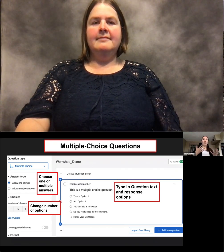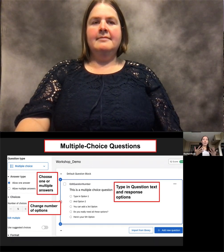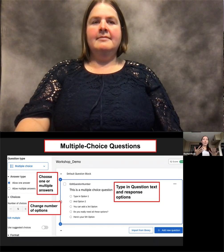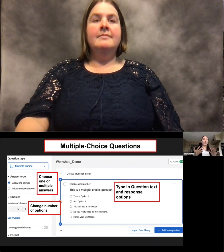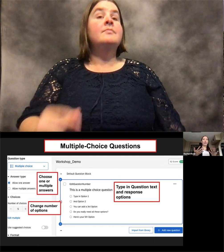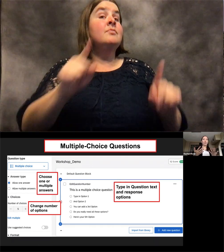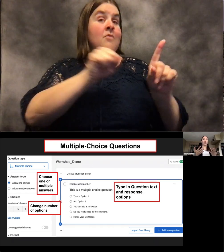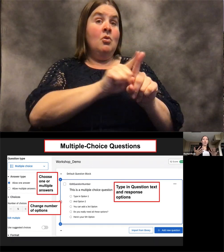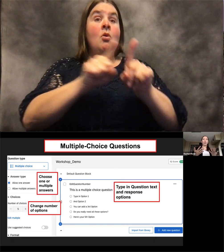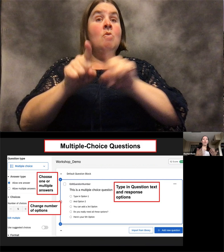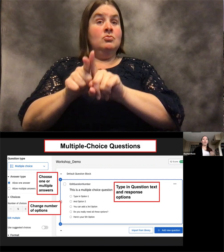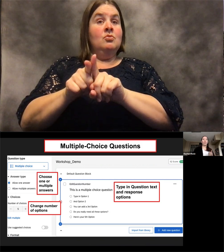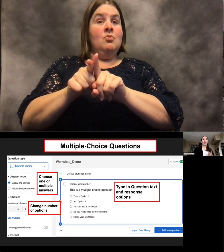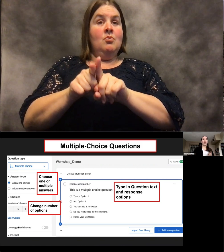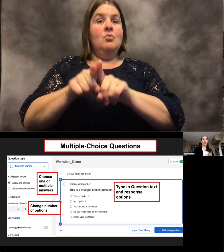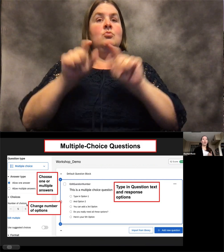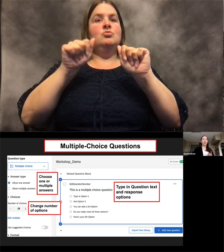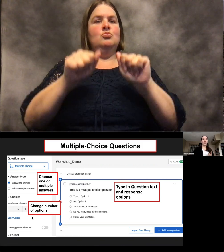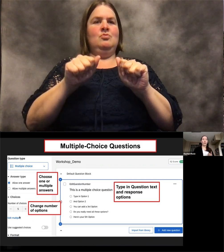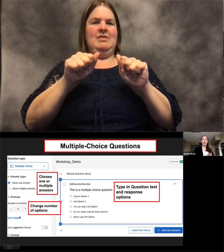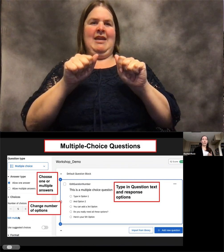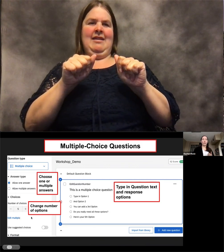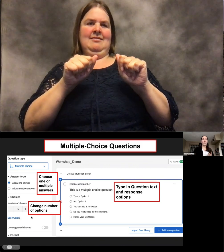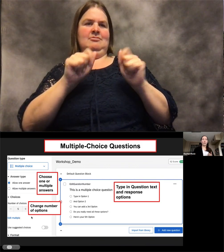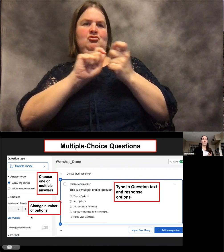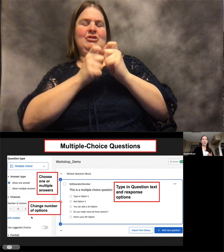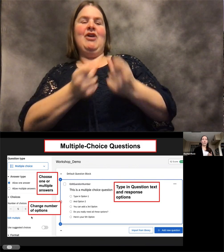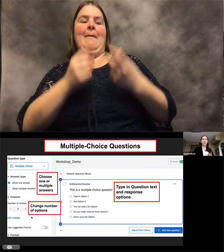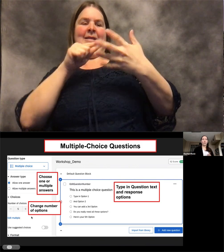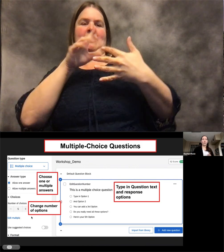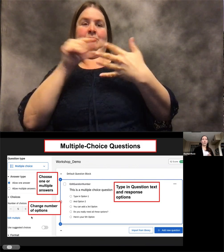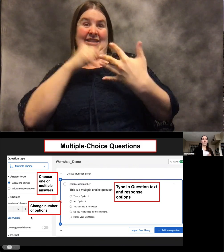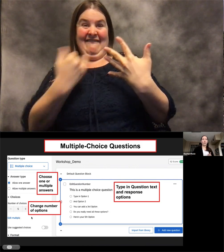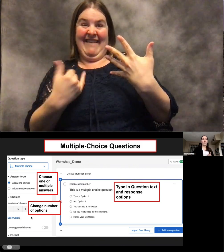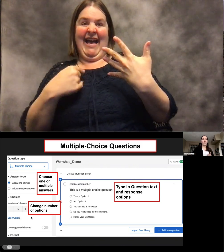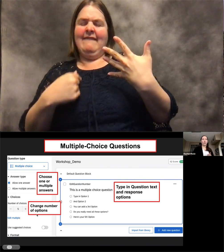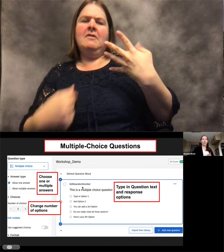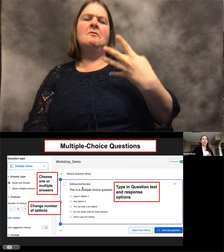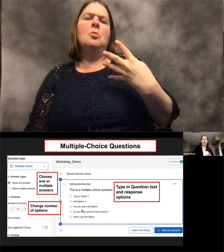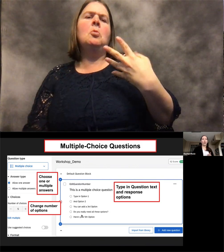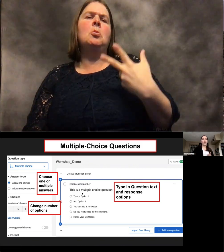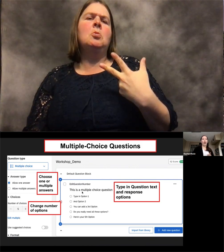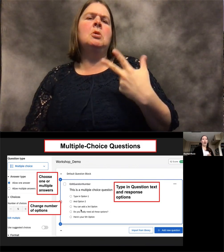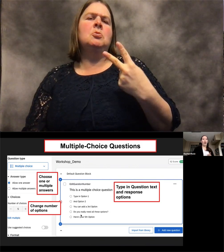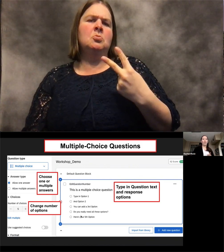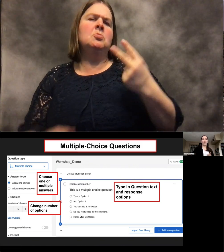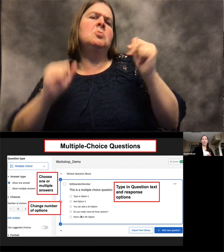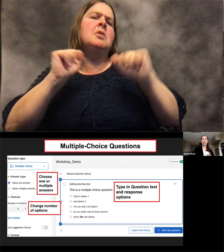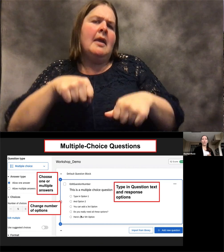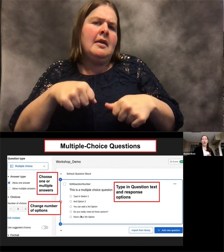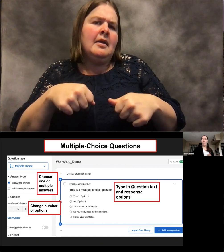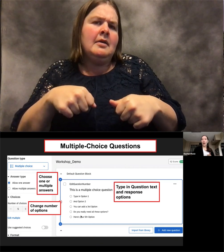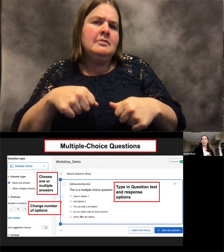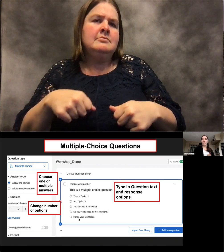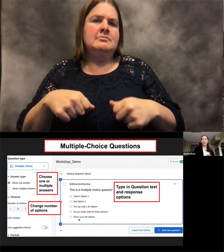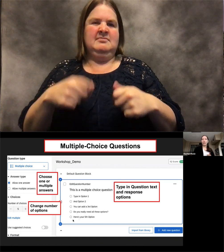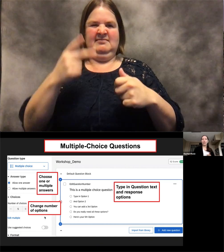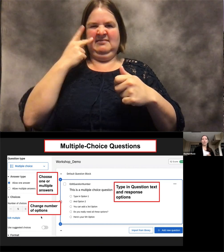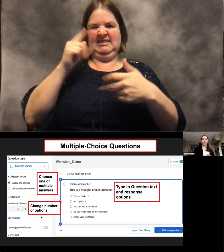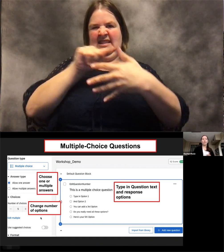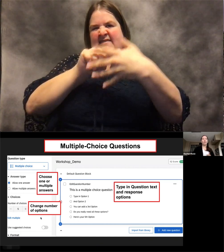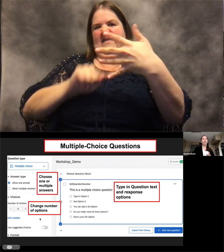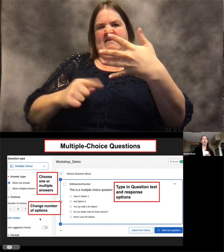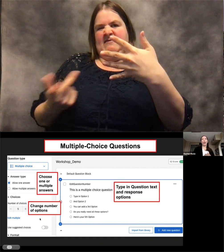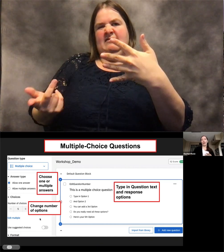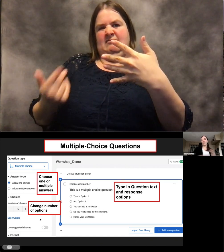You can also change the number of choices. So here I have 5